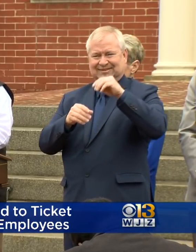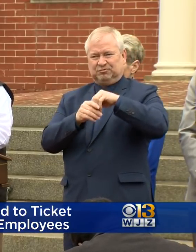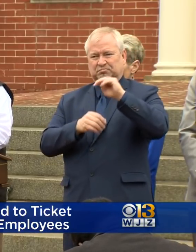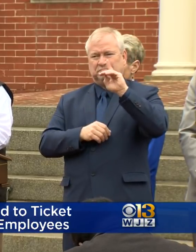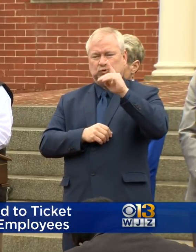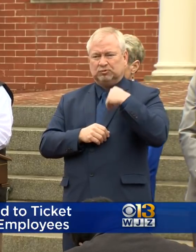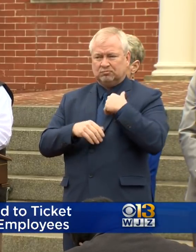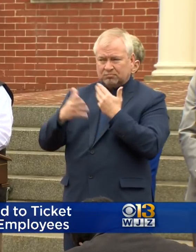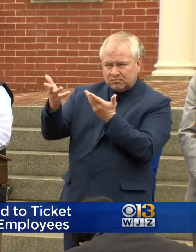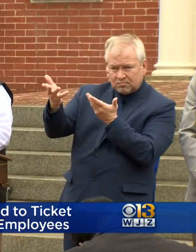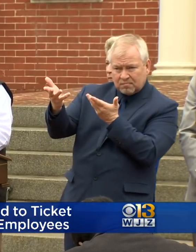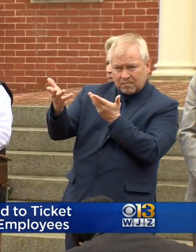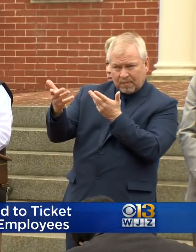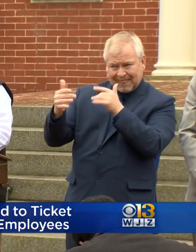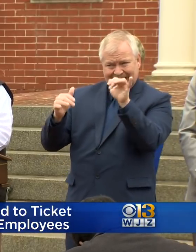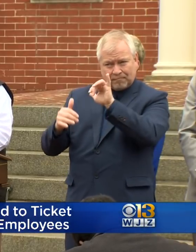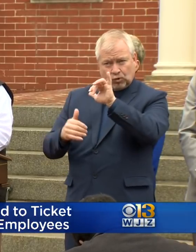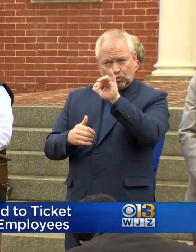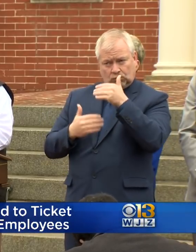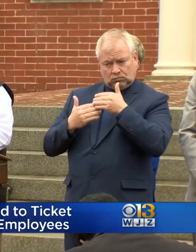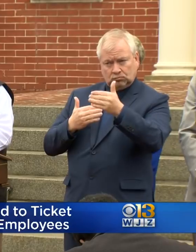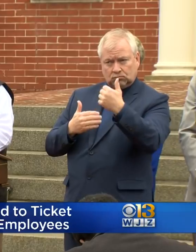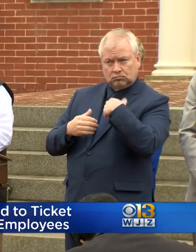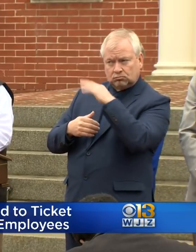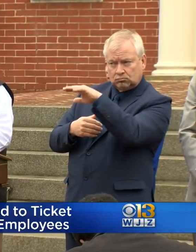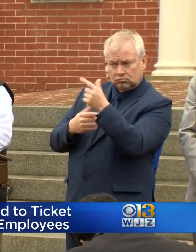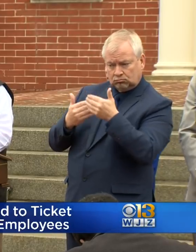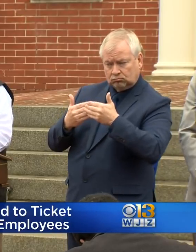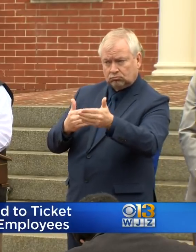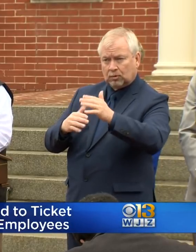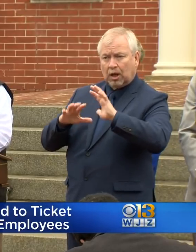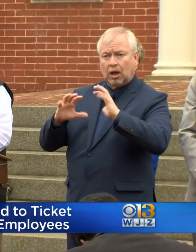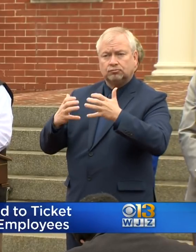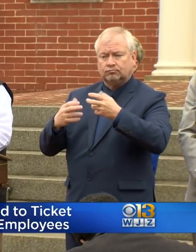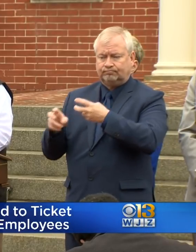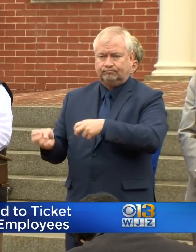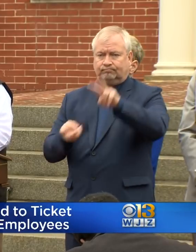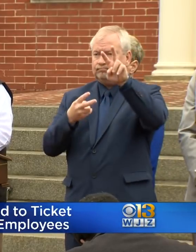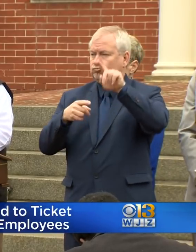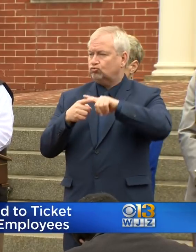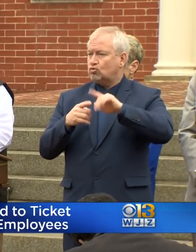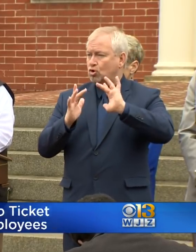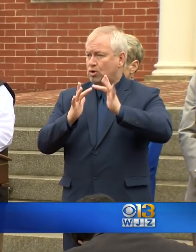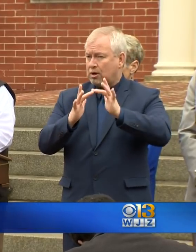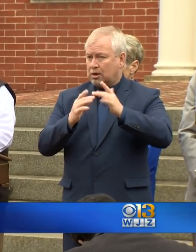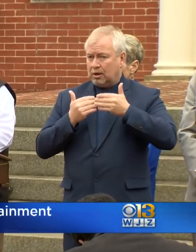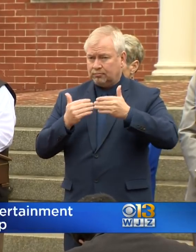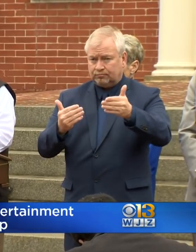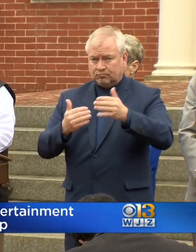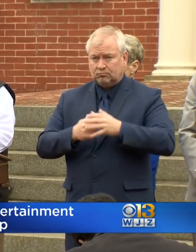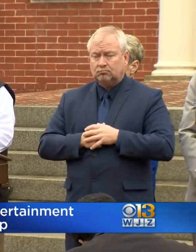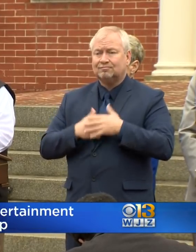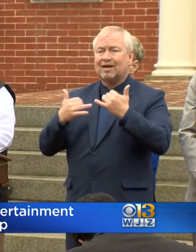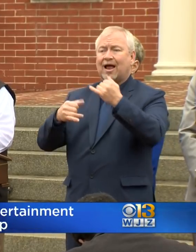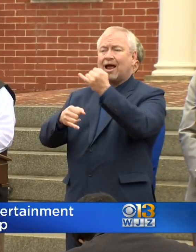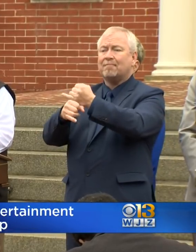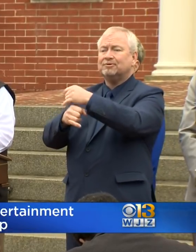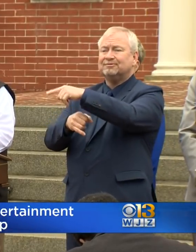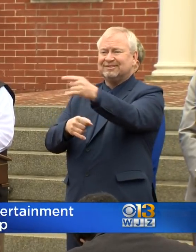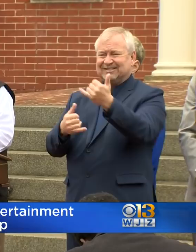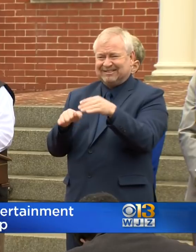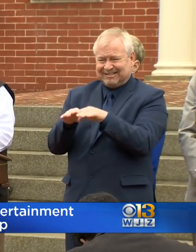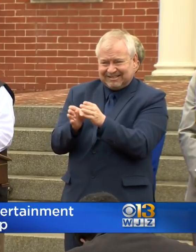take the same steps for the entire university system. And to keep, while the campuses will remain open,